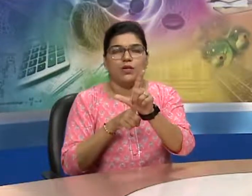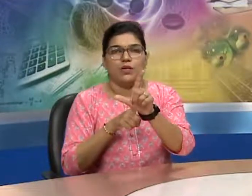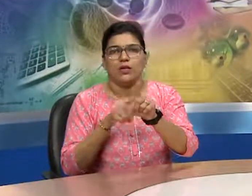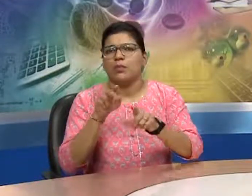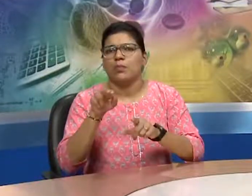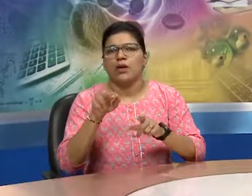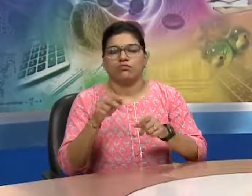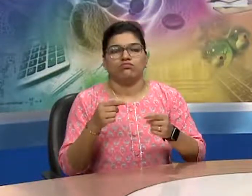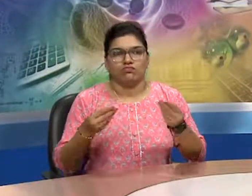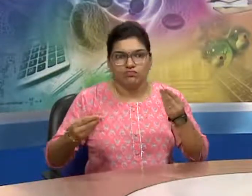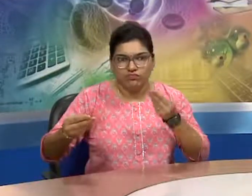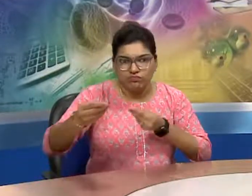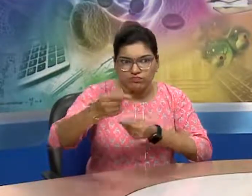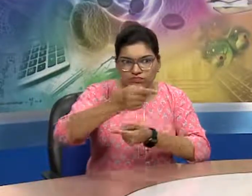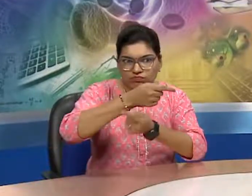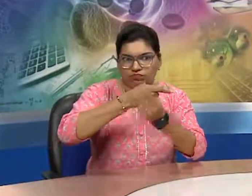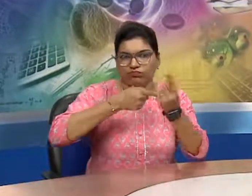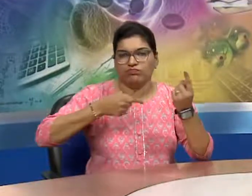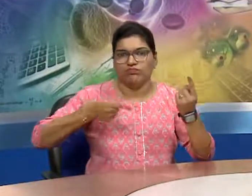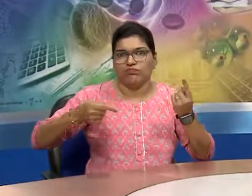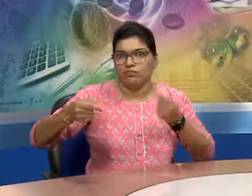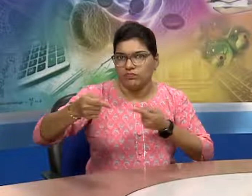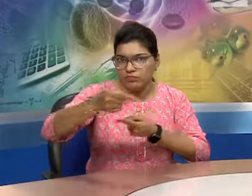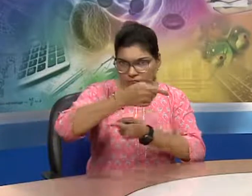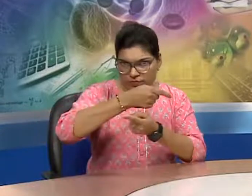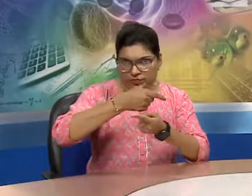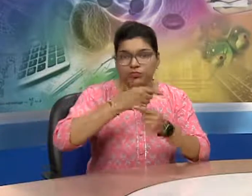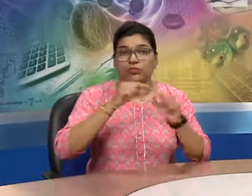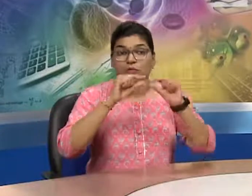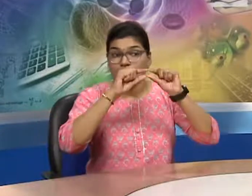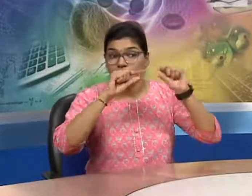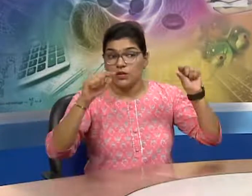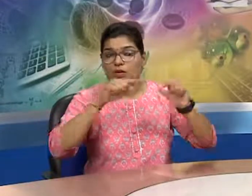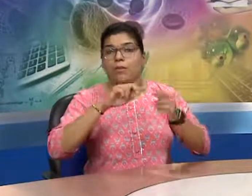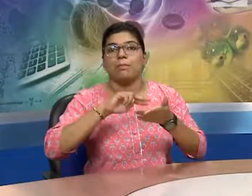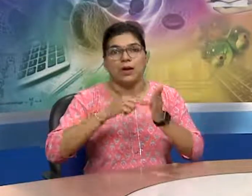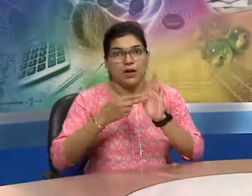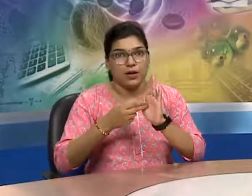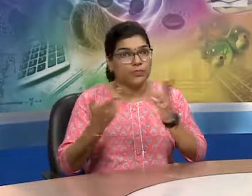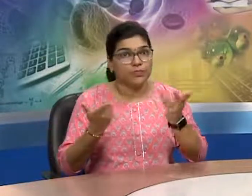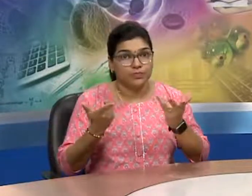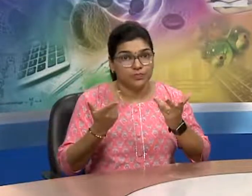and the word ecology is a kind of system